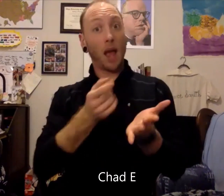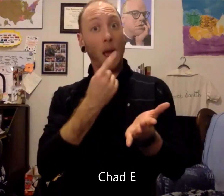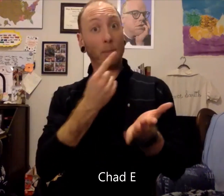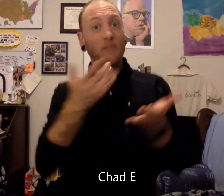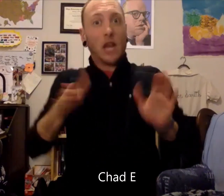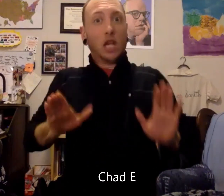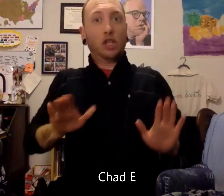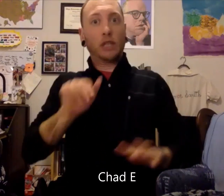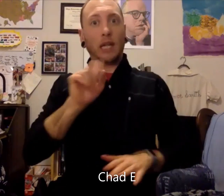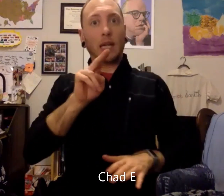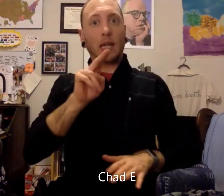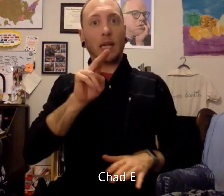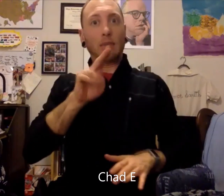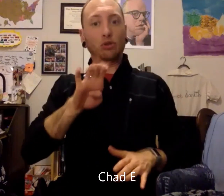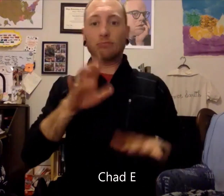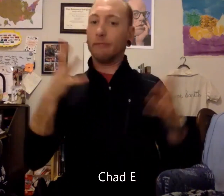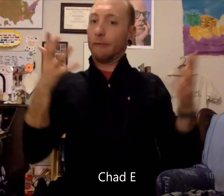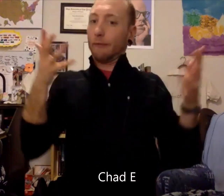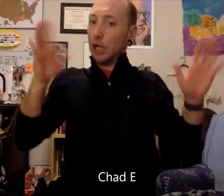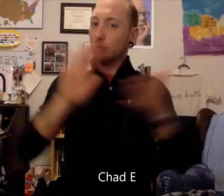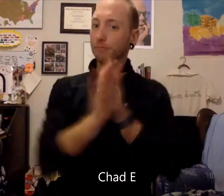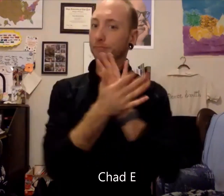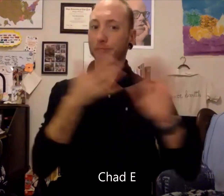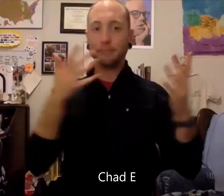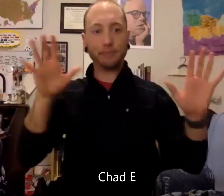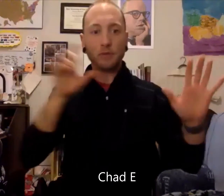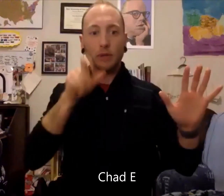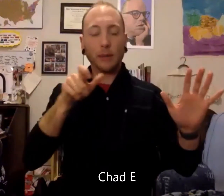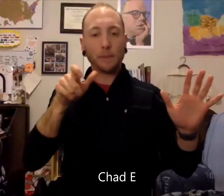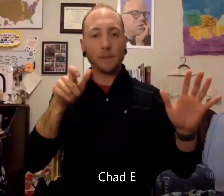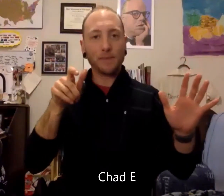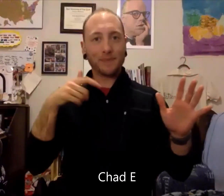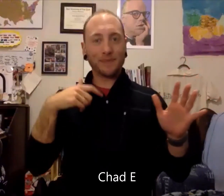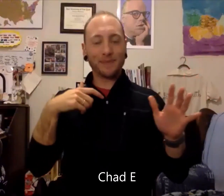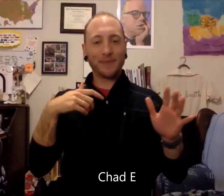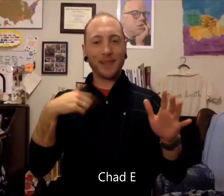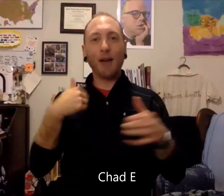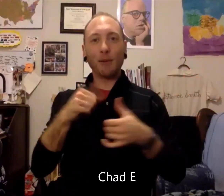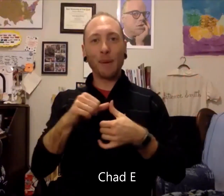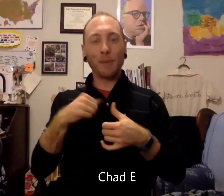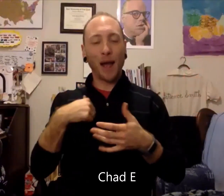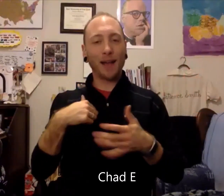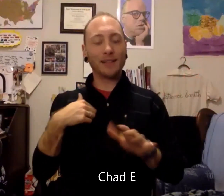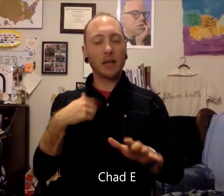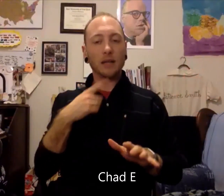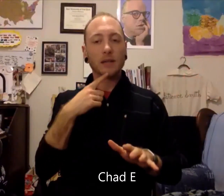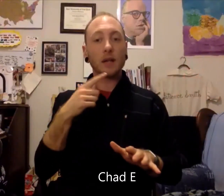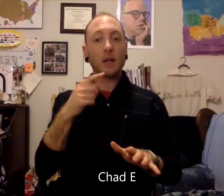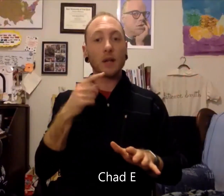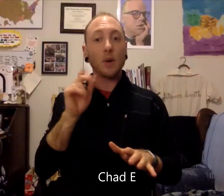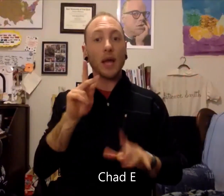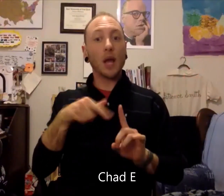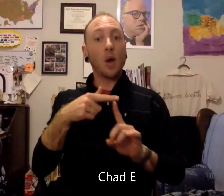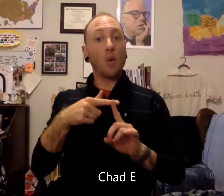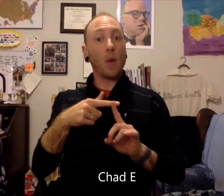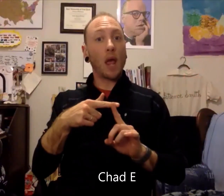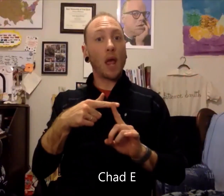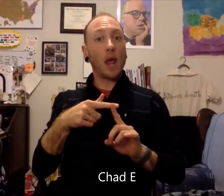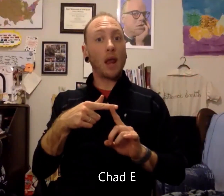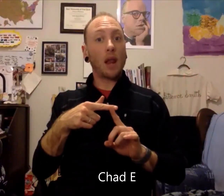so my brain remembered that deal we made. It's like, you're off Antabuse, we're drinking. And next thing I know, I'm coming out of a blackout on a